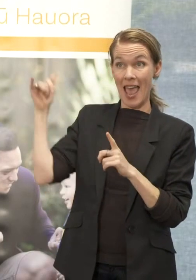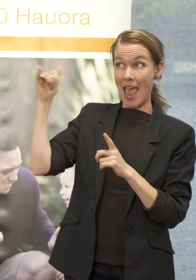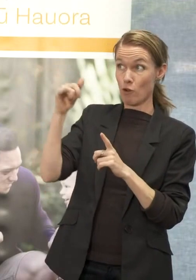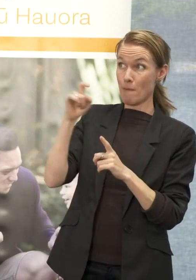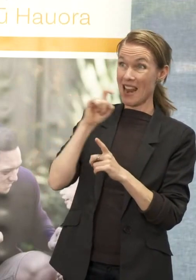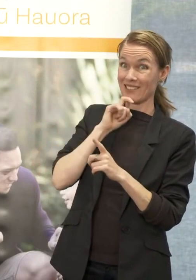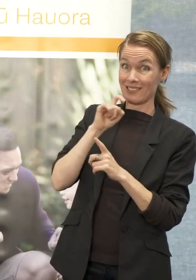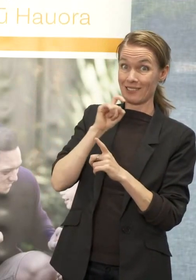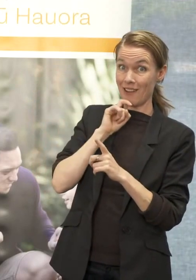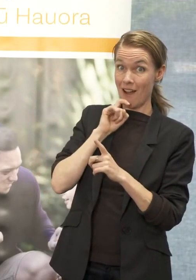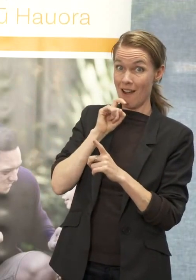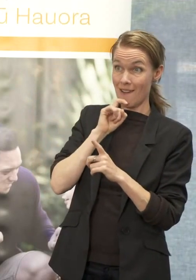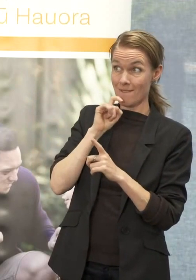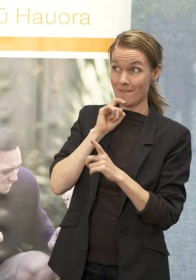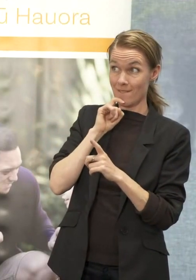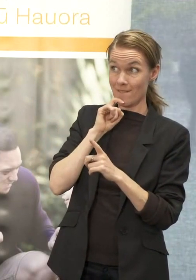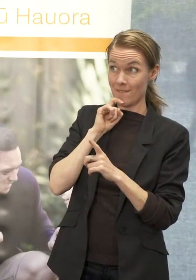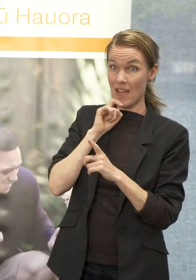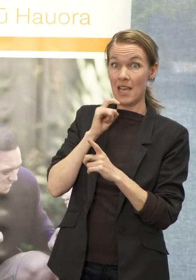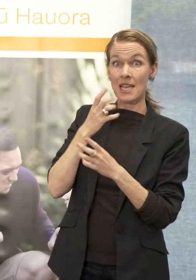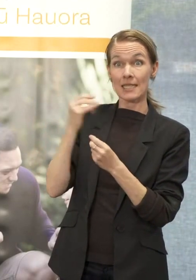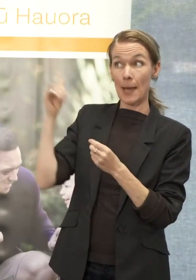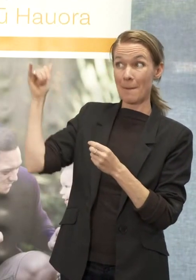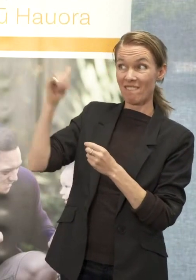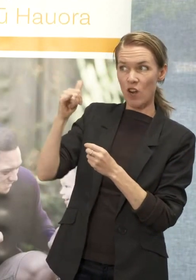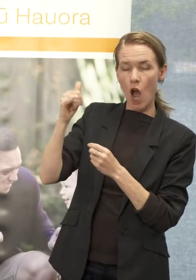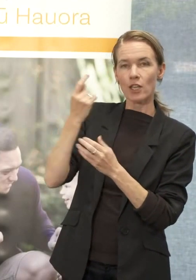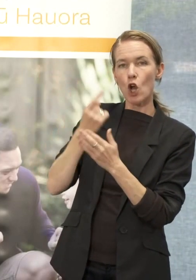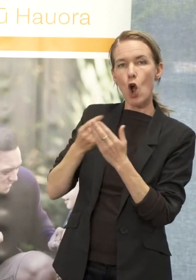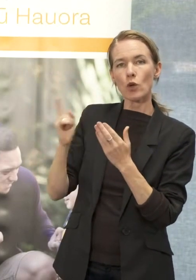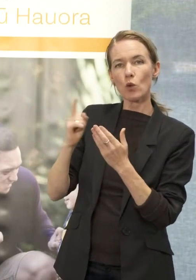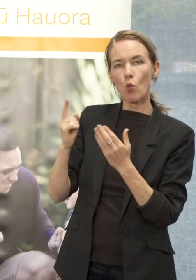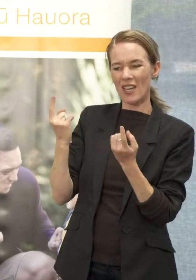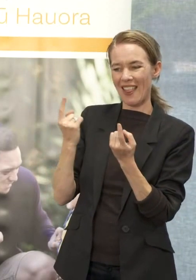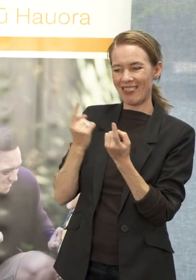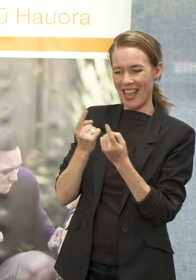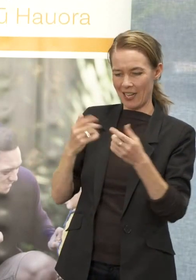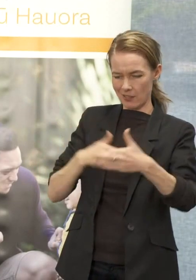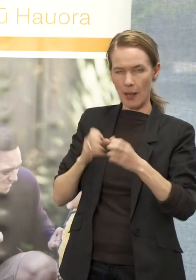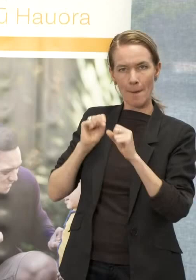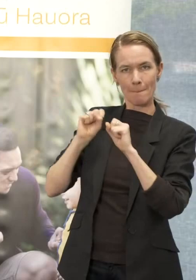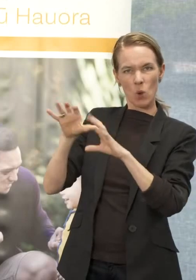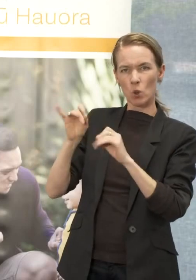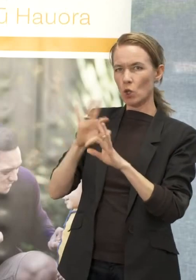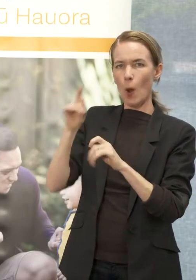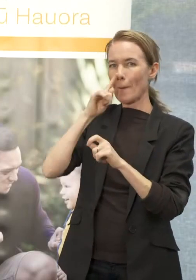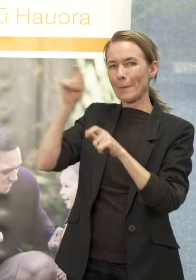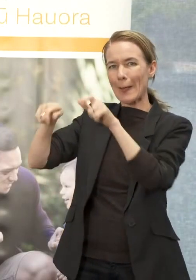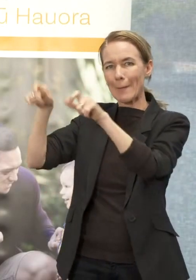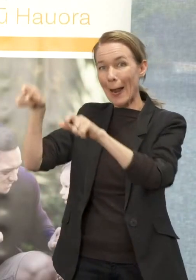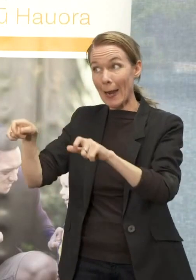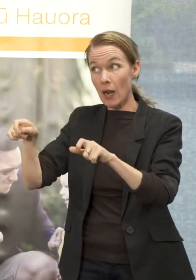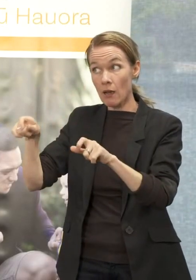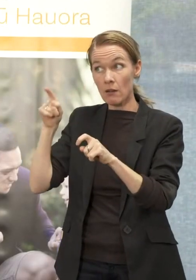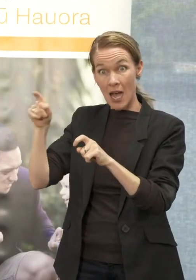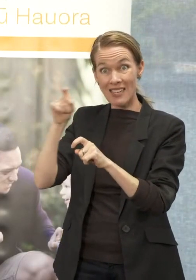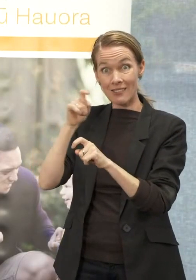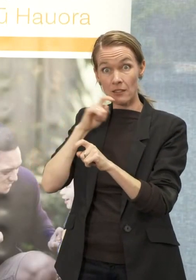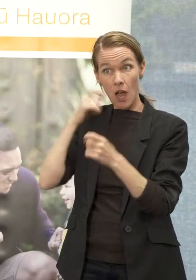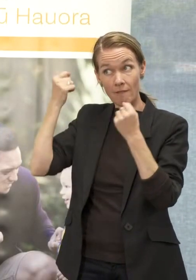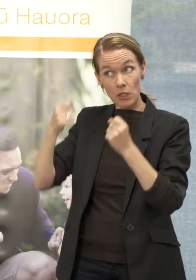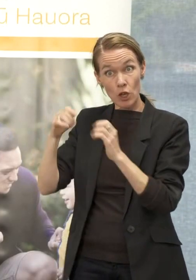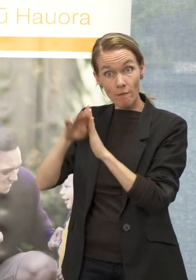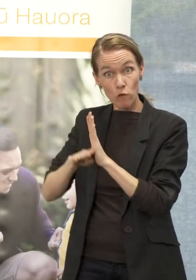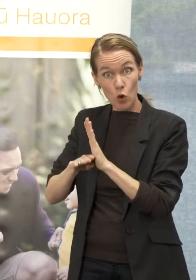which is a significant part now of our flights into the country? I think we're going to have to get back to you on that, because I think